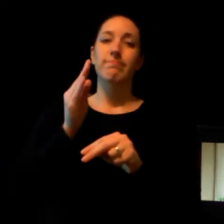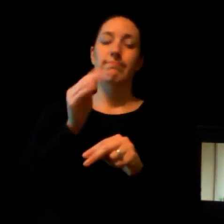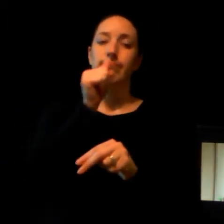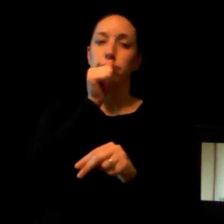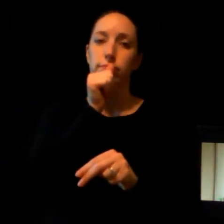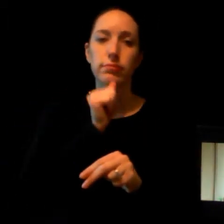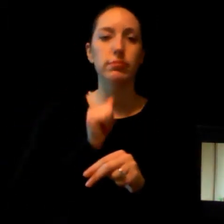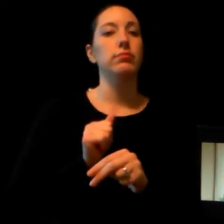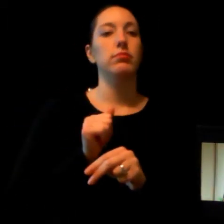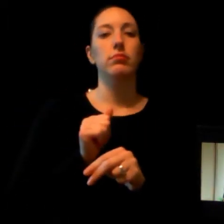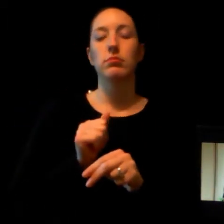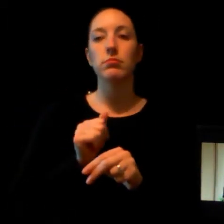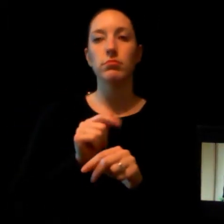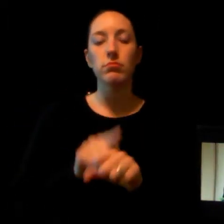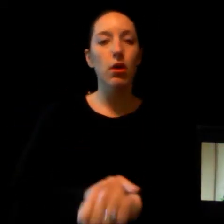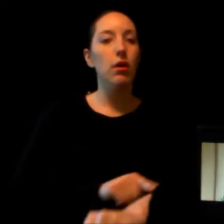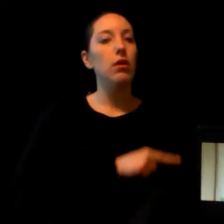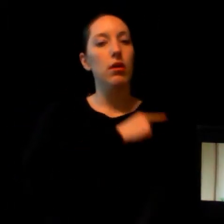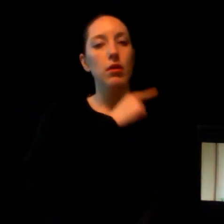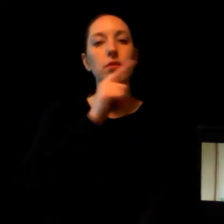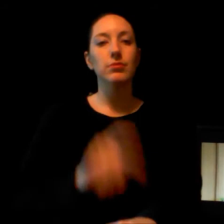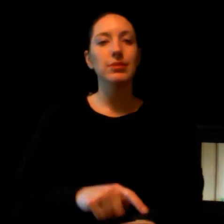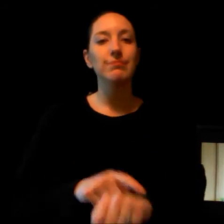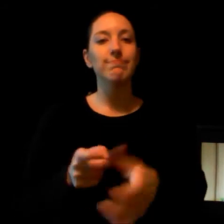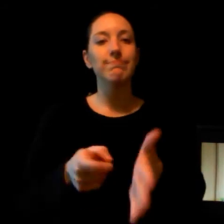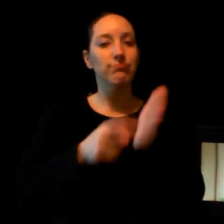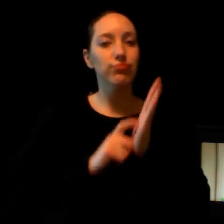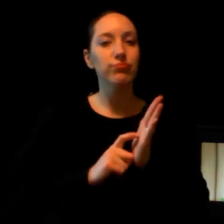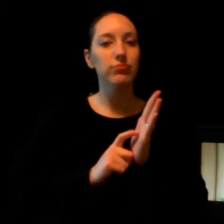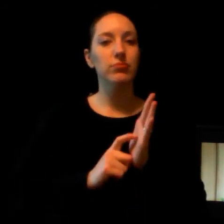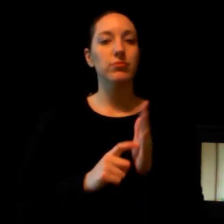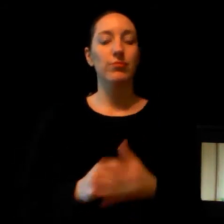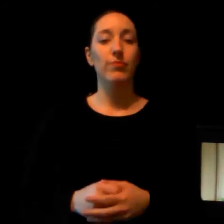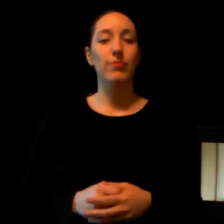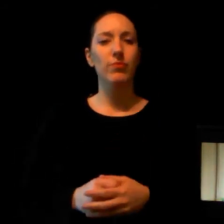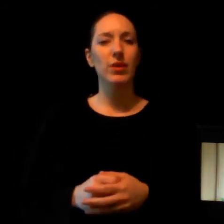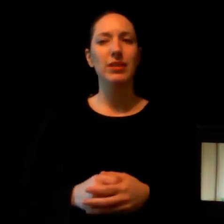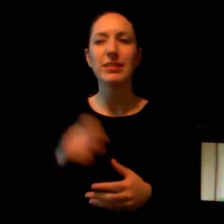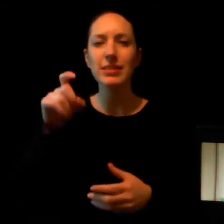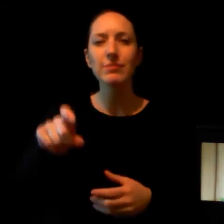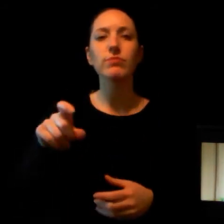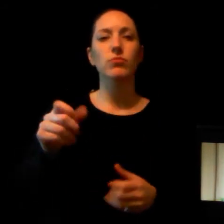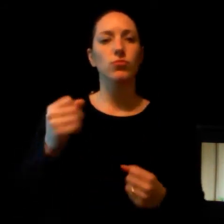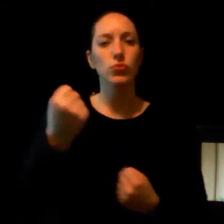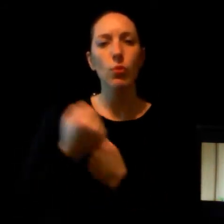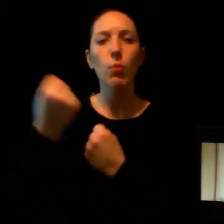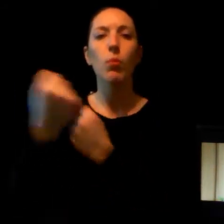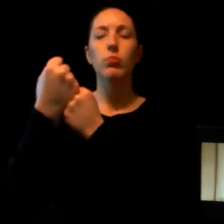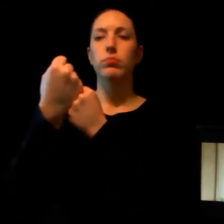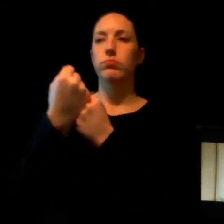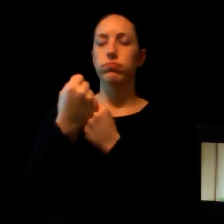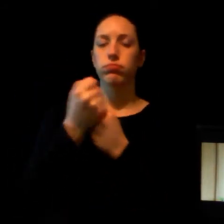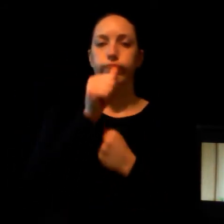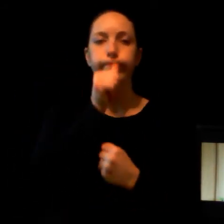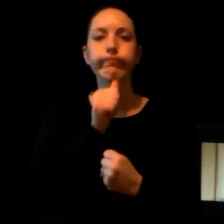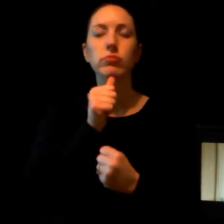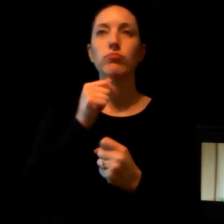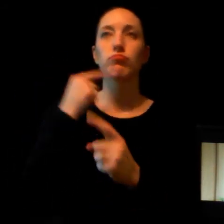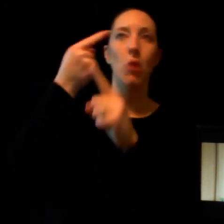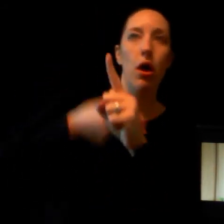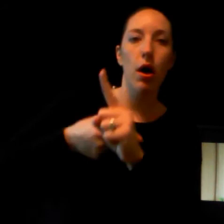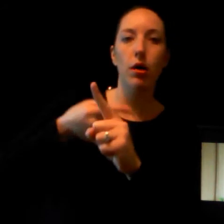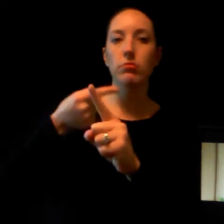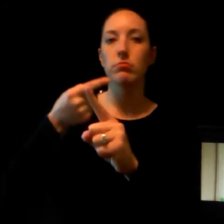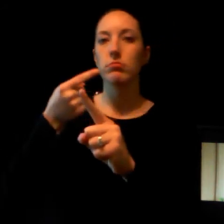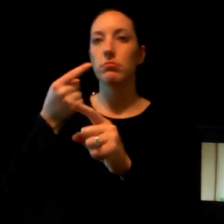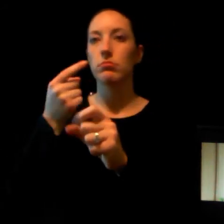prayers, but we also need to stand with them in the hard months and perhaps years to come. I intend to make sure